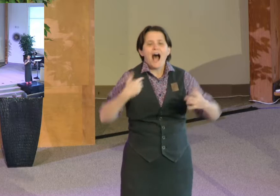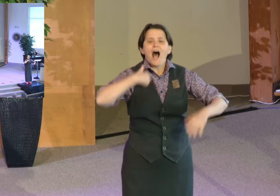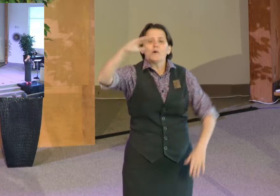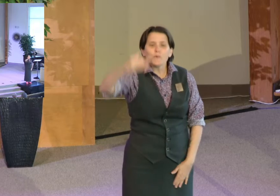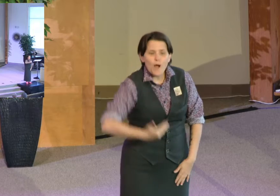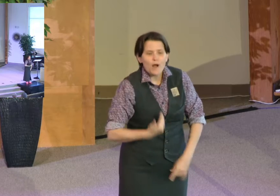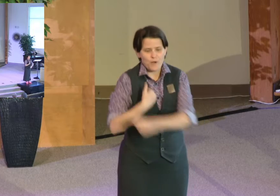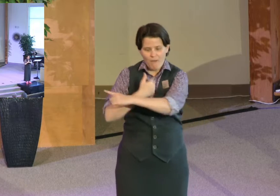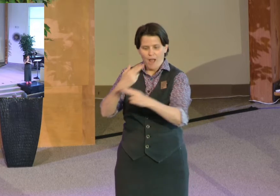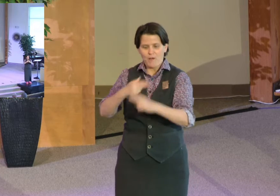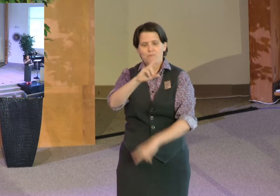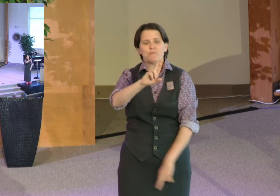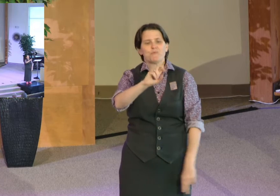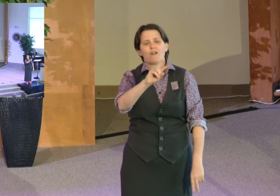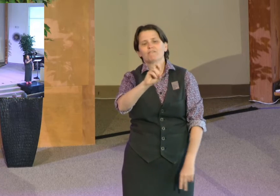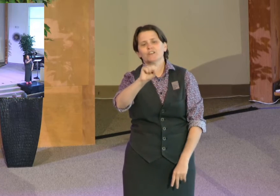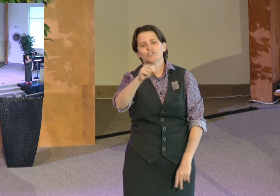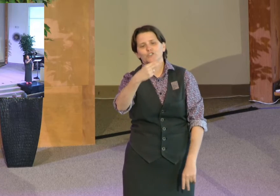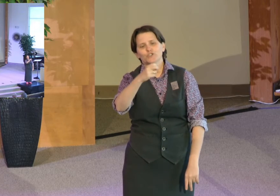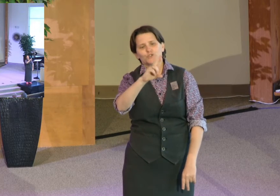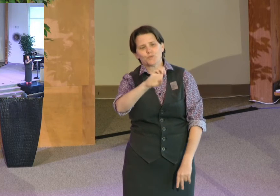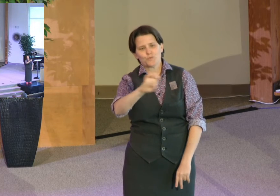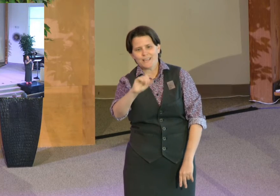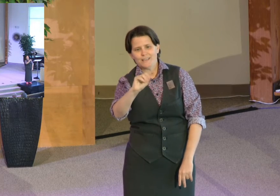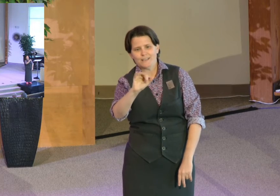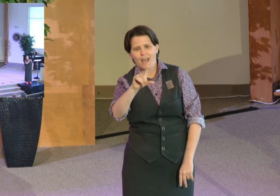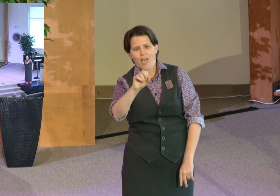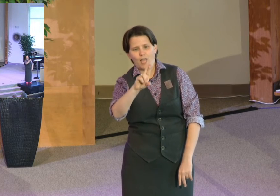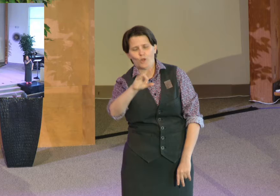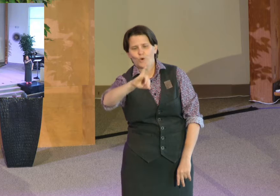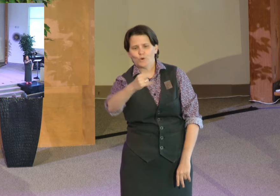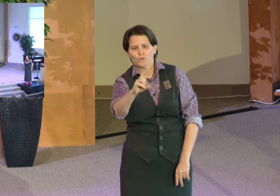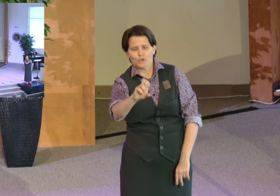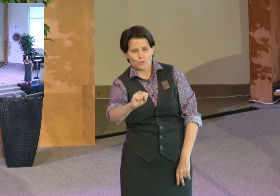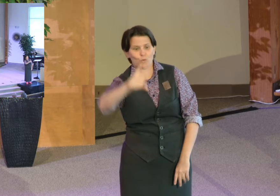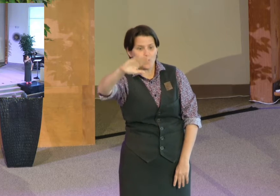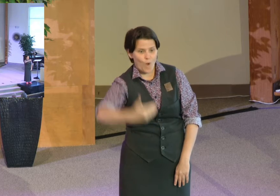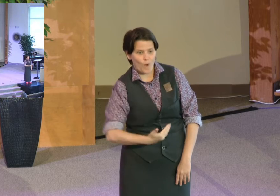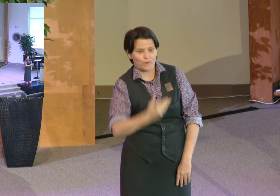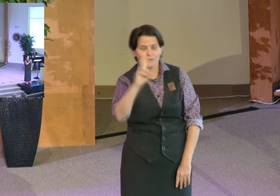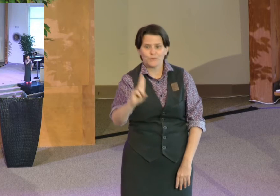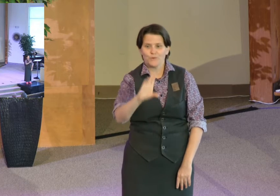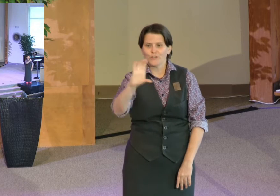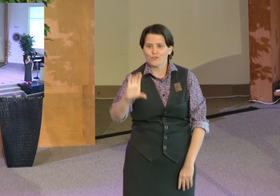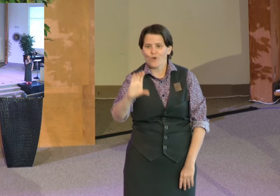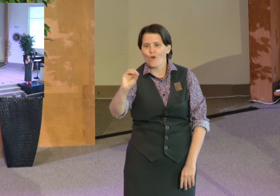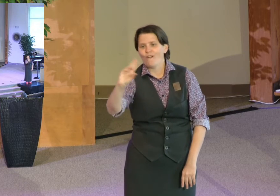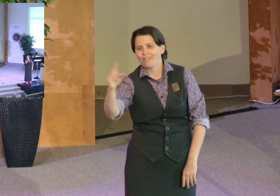Church of the Hills. This is an amazing, sweet community, and as I look around, I'm